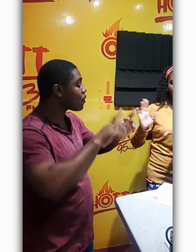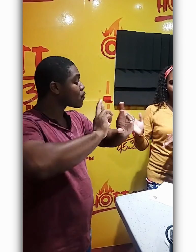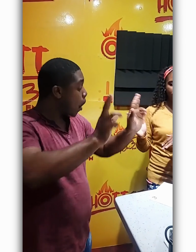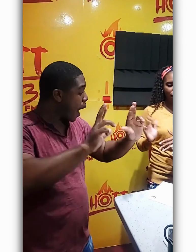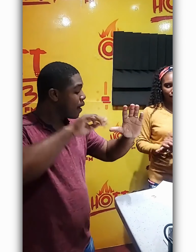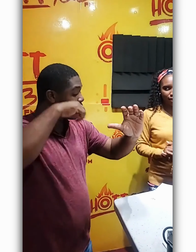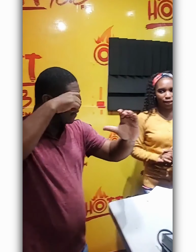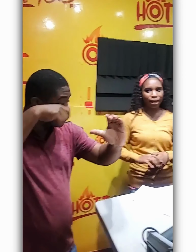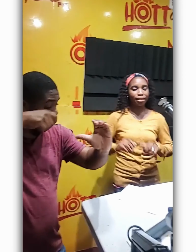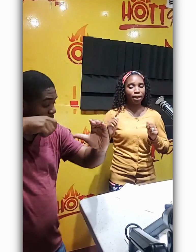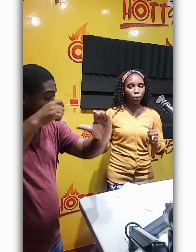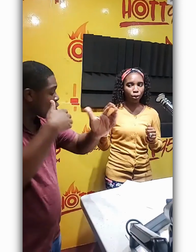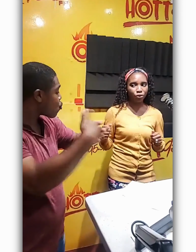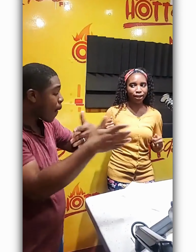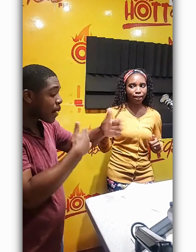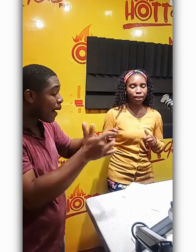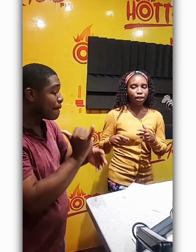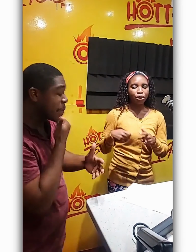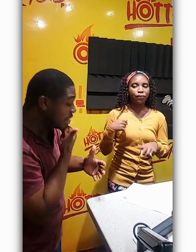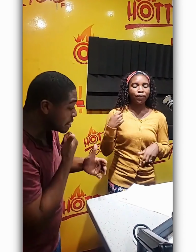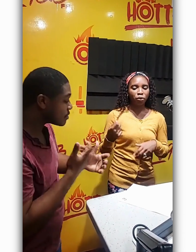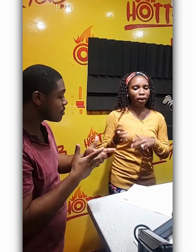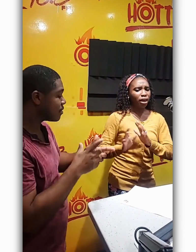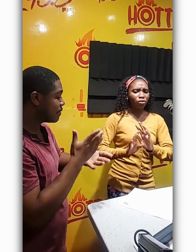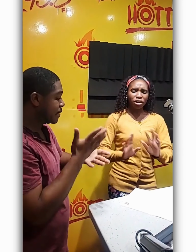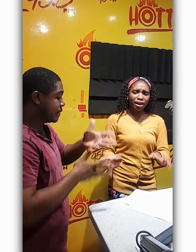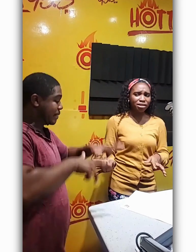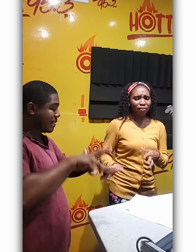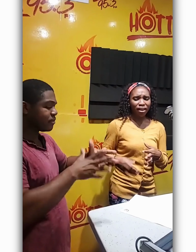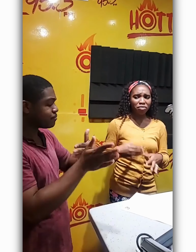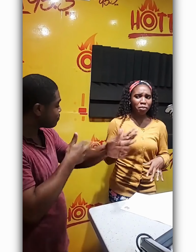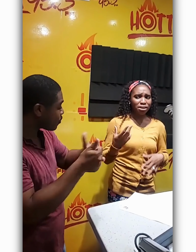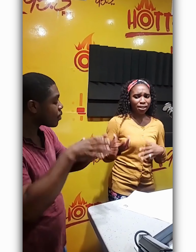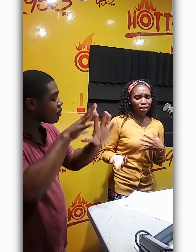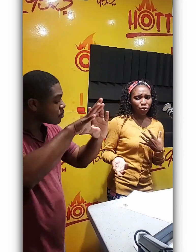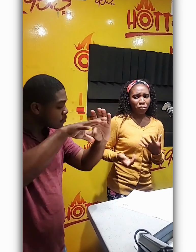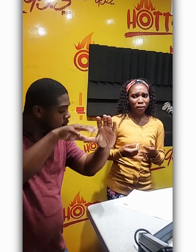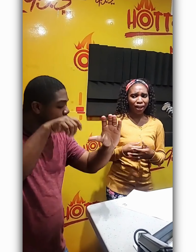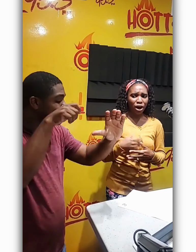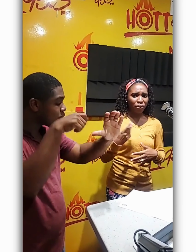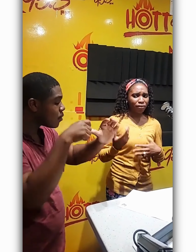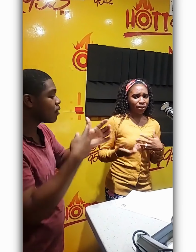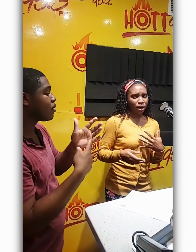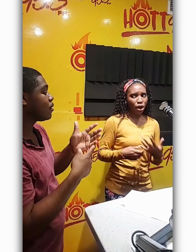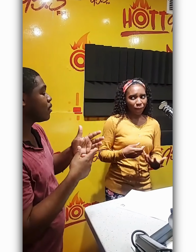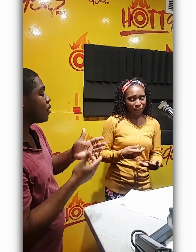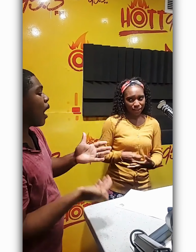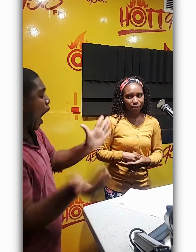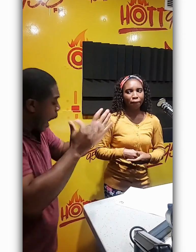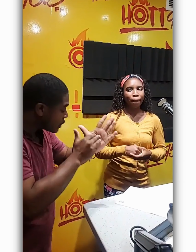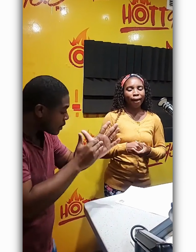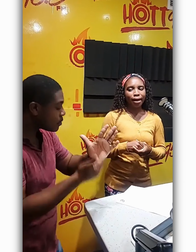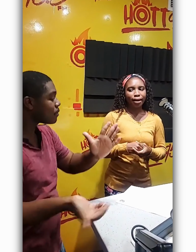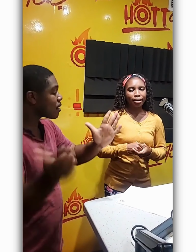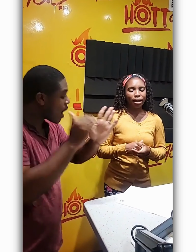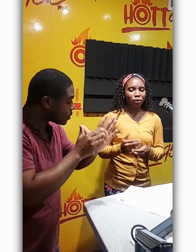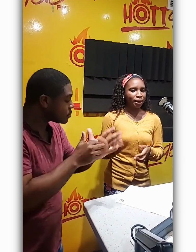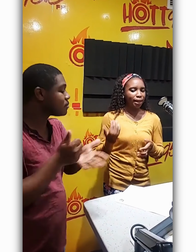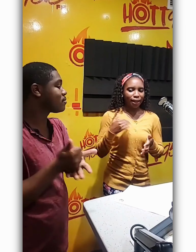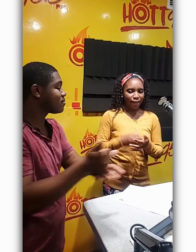roles and everything, and then we were ready to film it. Regardless of if mistakes were made or we felt incompetent. And then we did it again